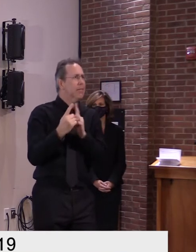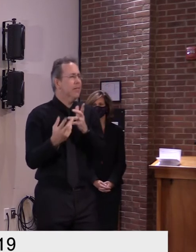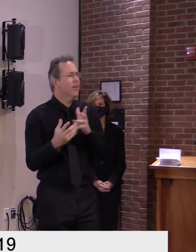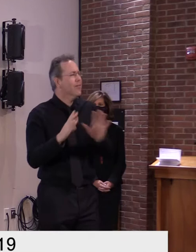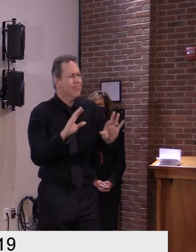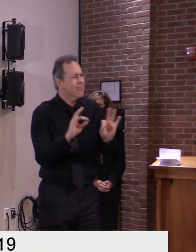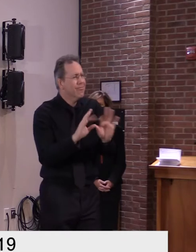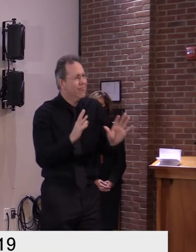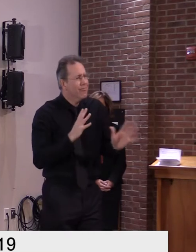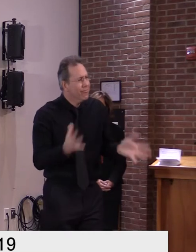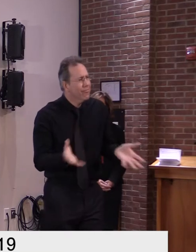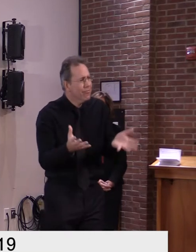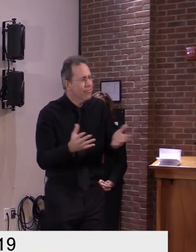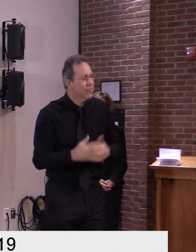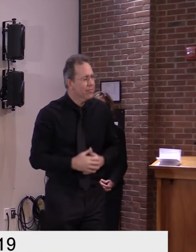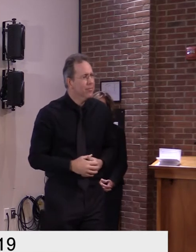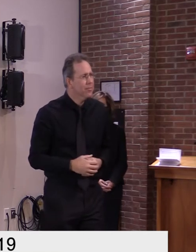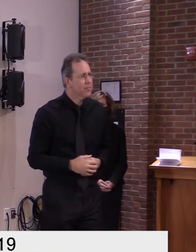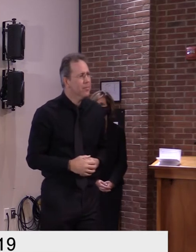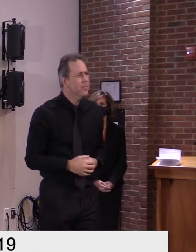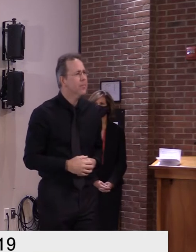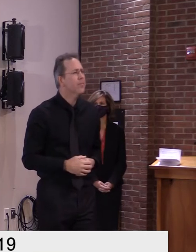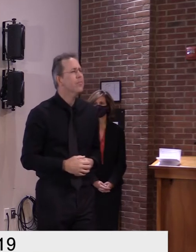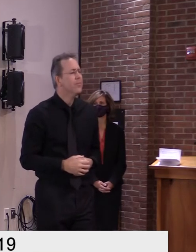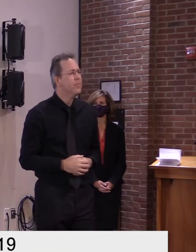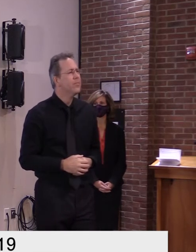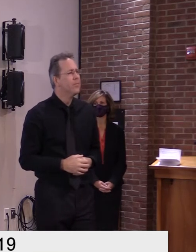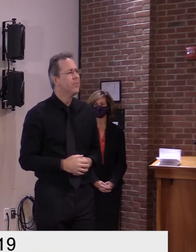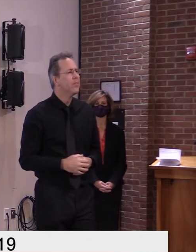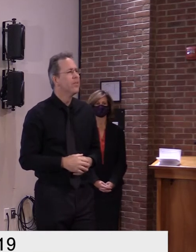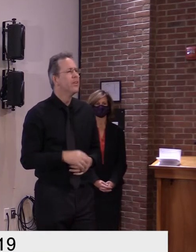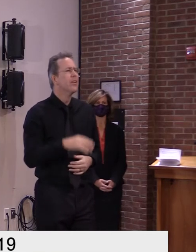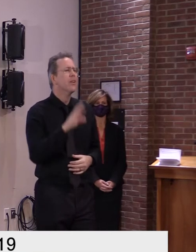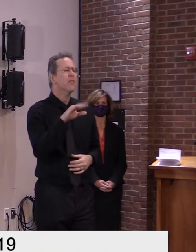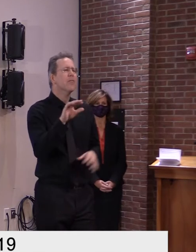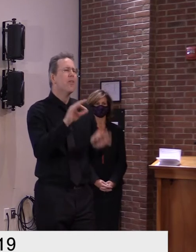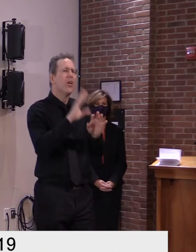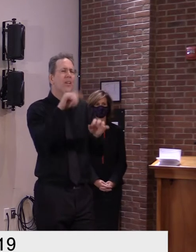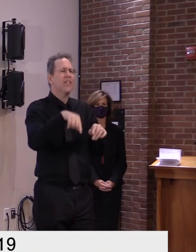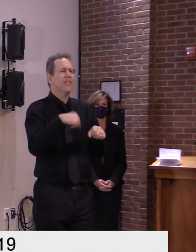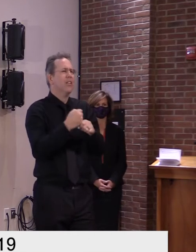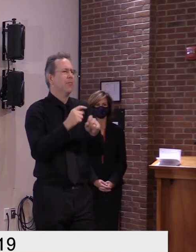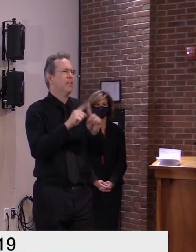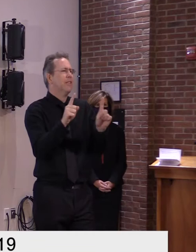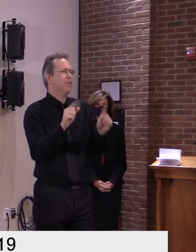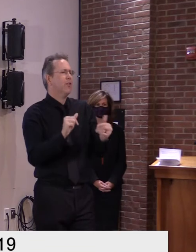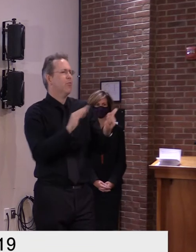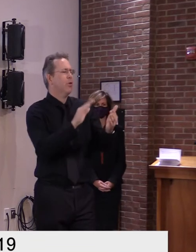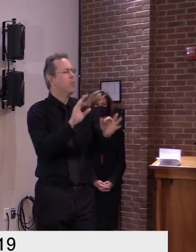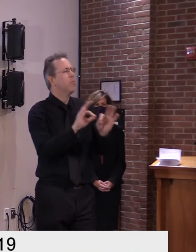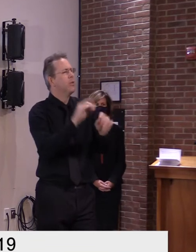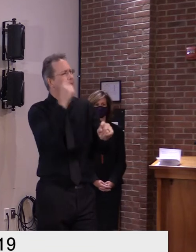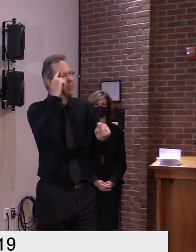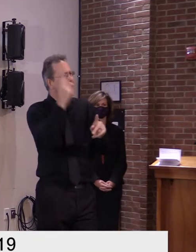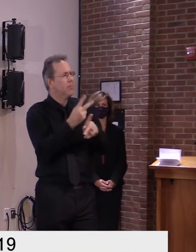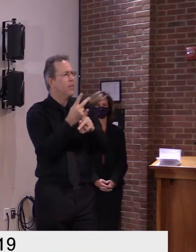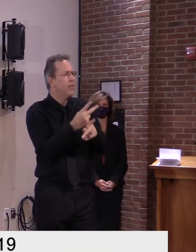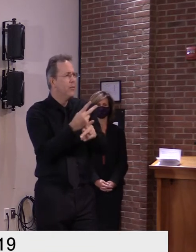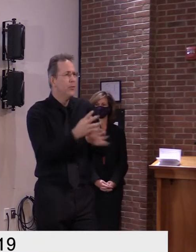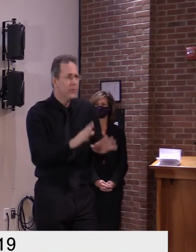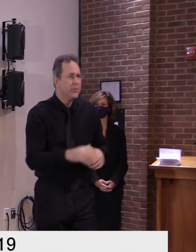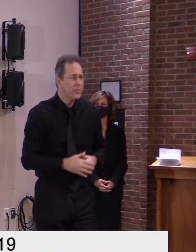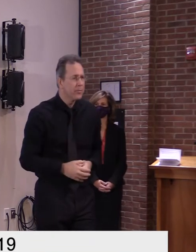a result. But this year is different, and we have to just be careful. It sounded like Commissioner Smith might be celebrating that holiday. But